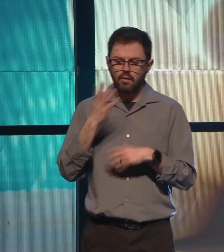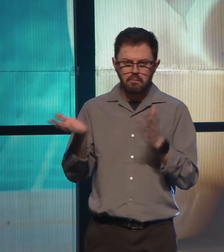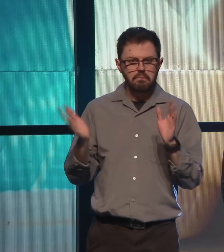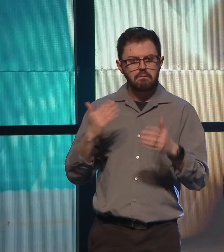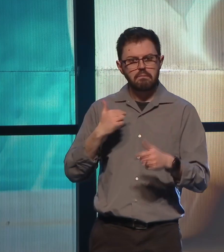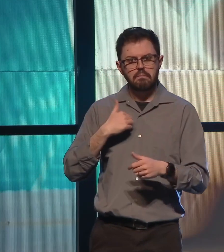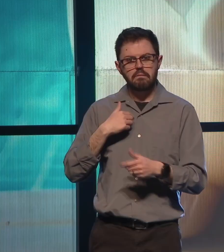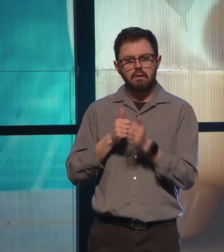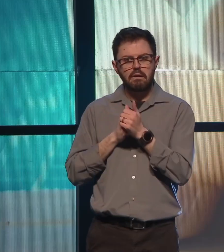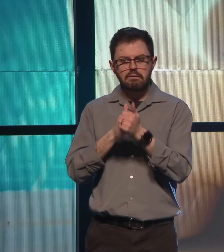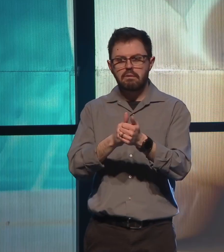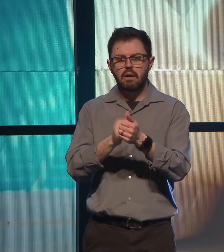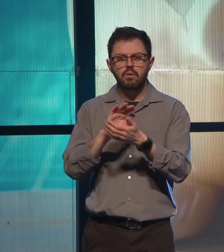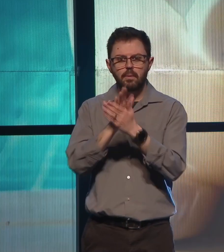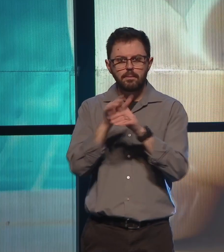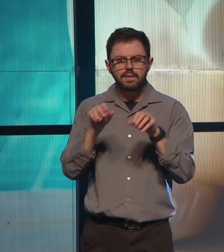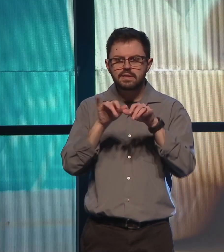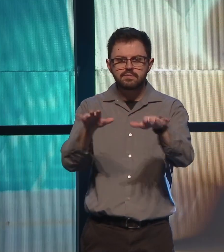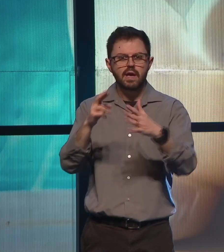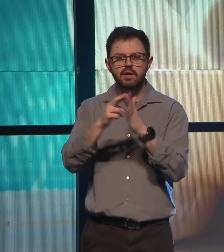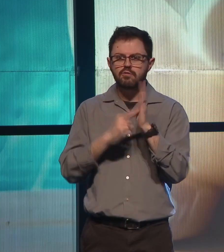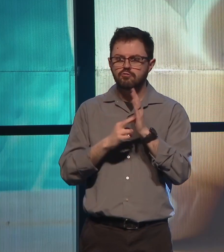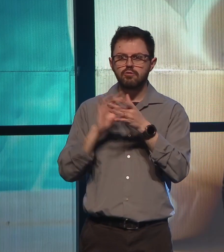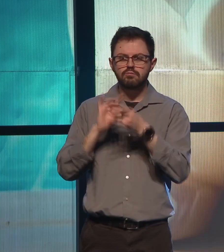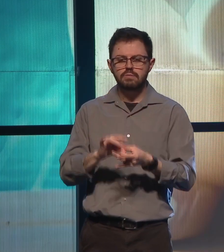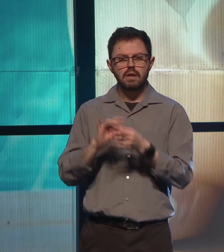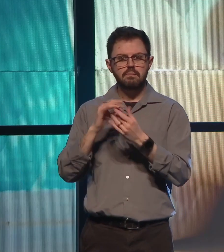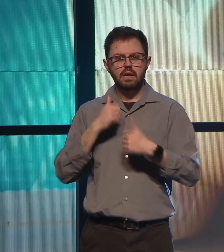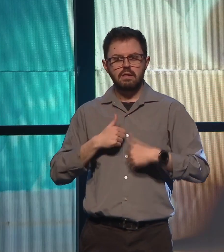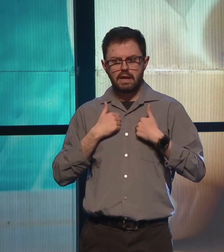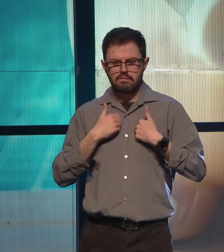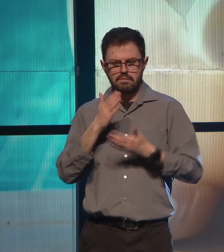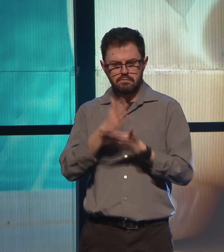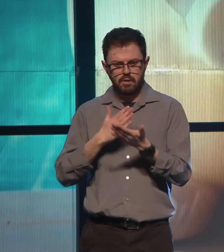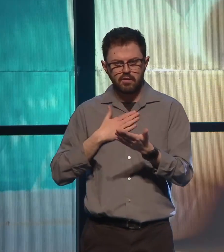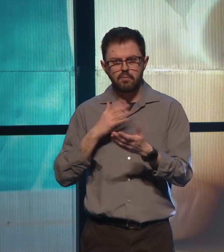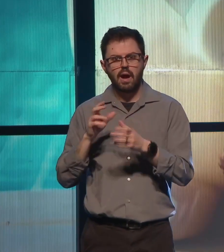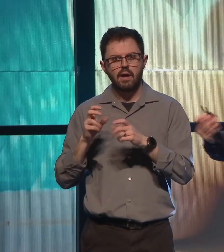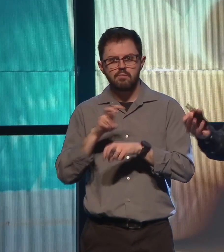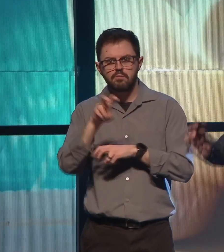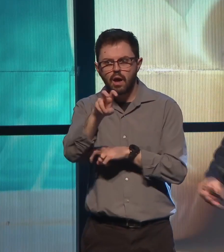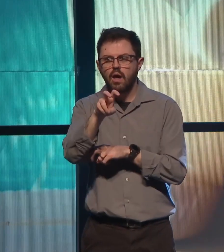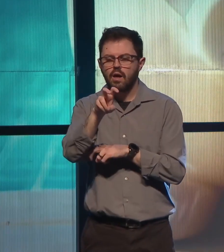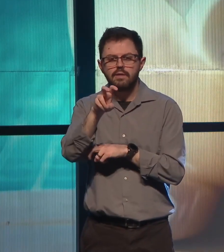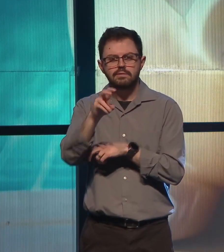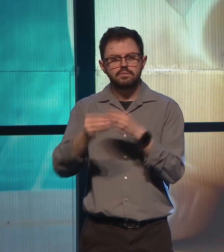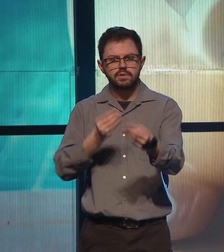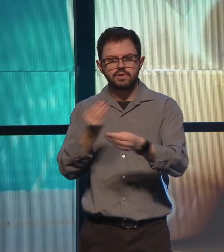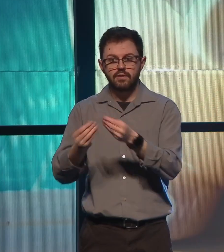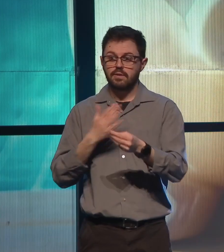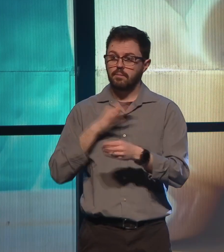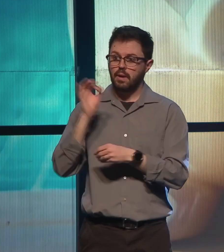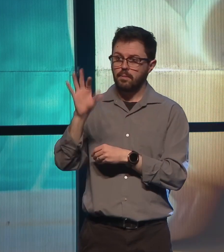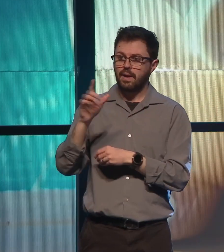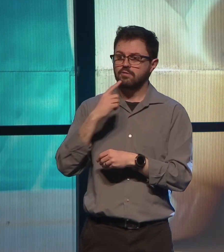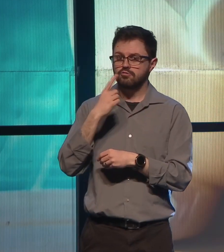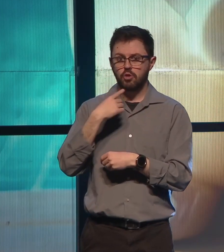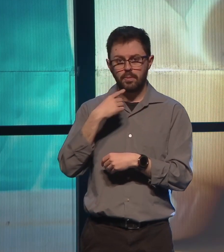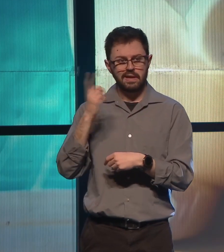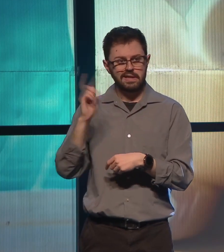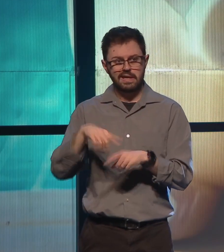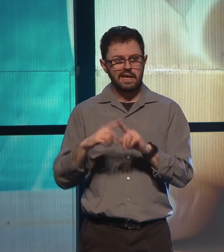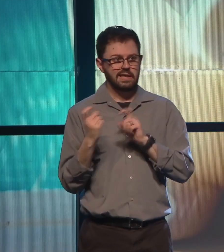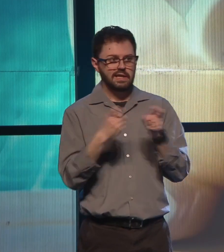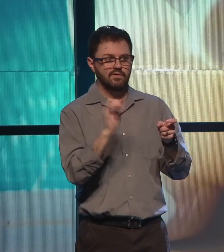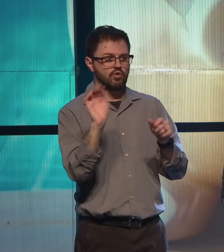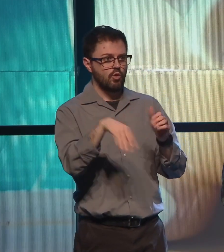peacemaking rule of life. And part of that is to be generous. And, my pastor told me, don't give everything to the church so that